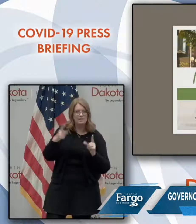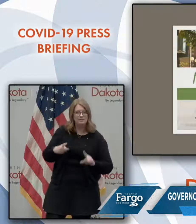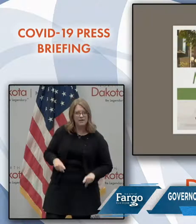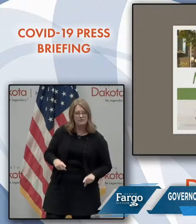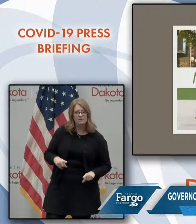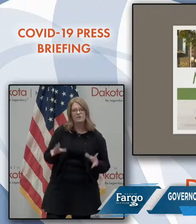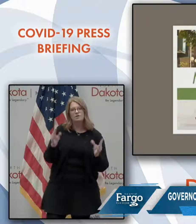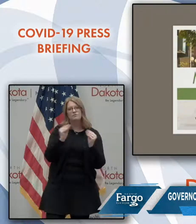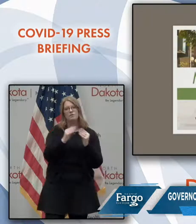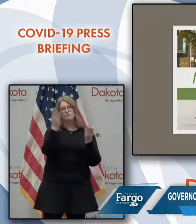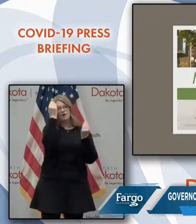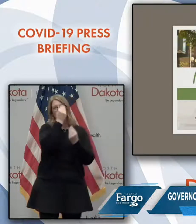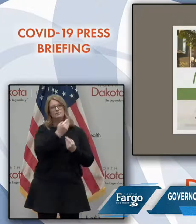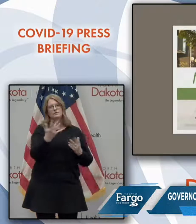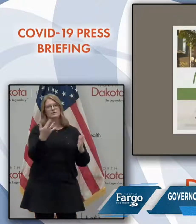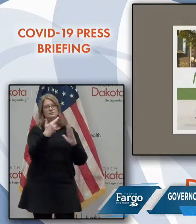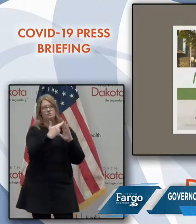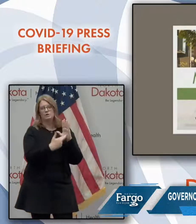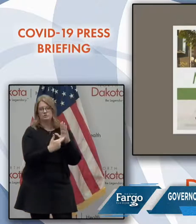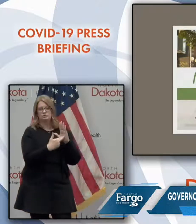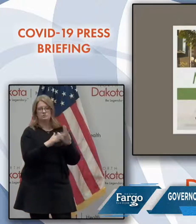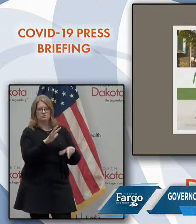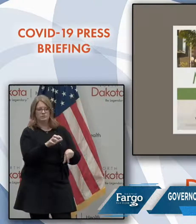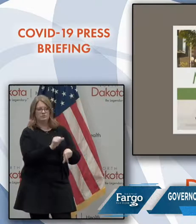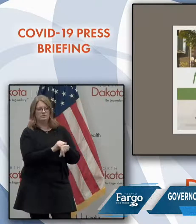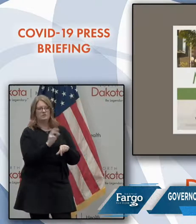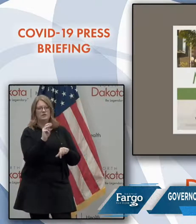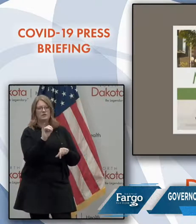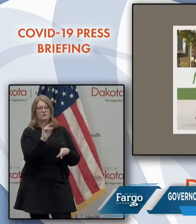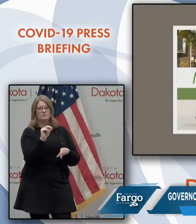For more information and to register and save your space,